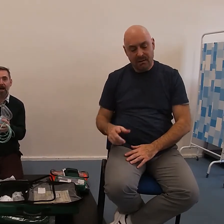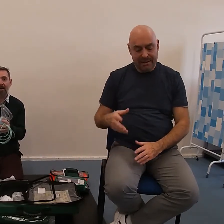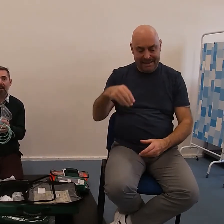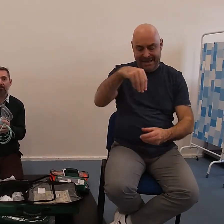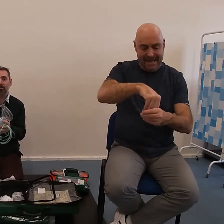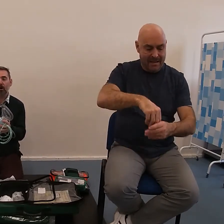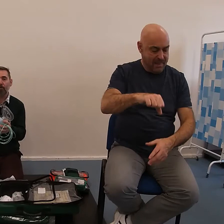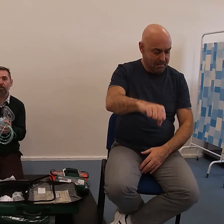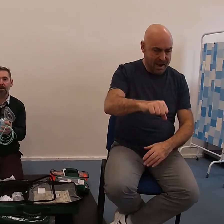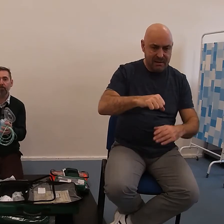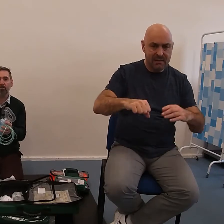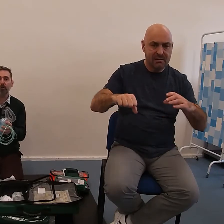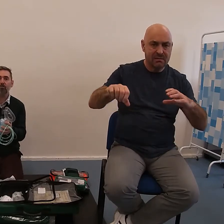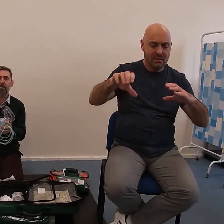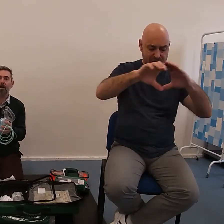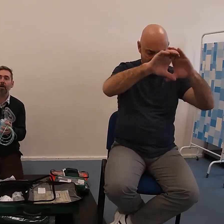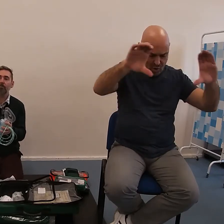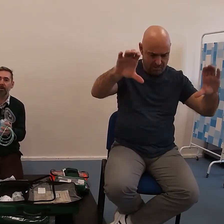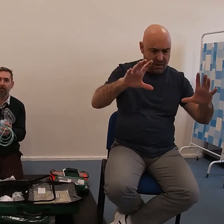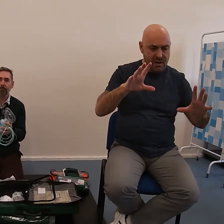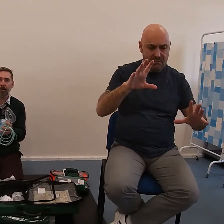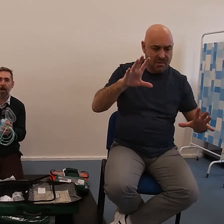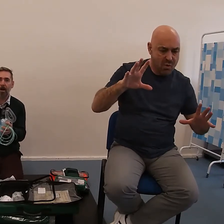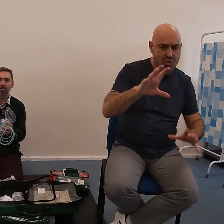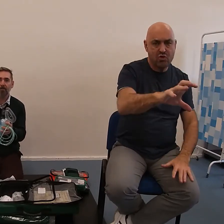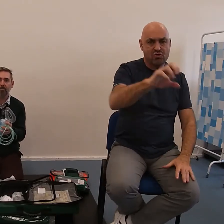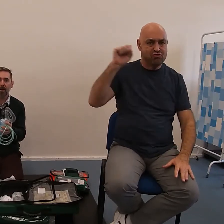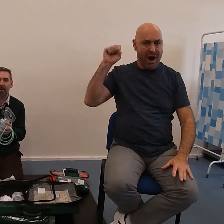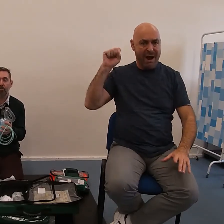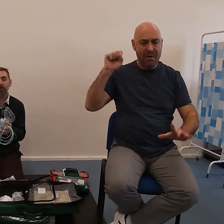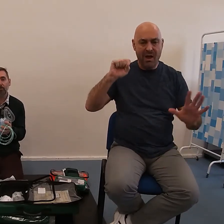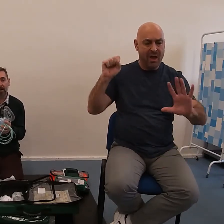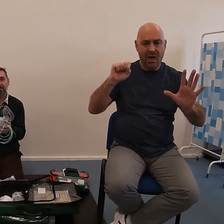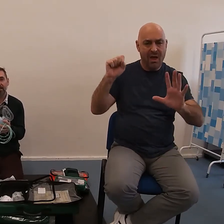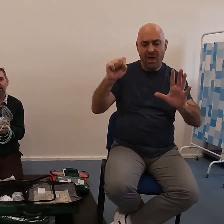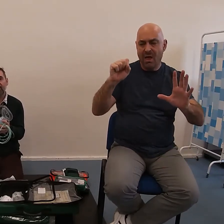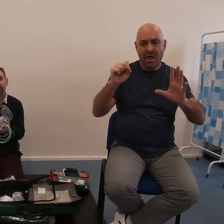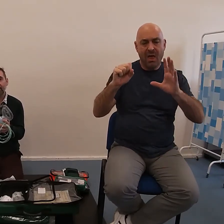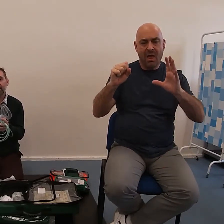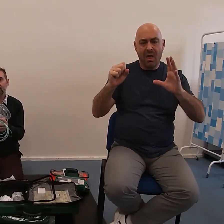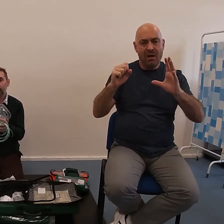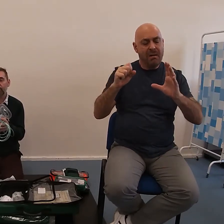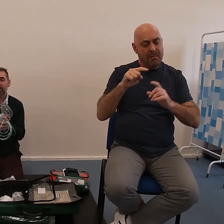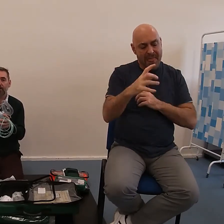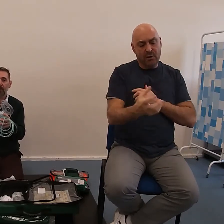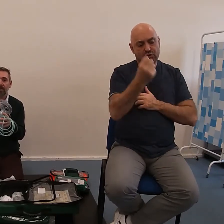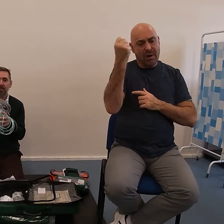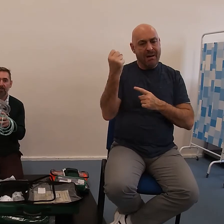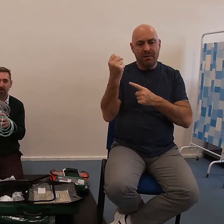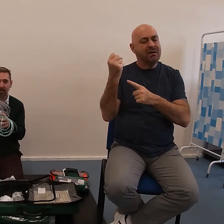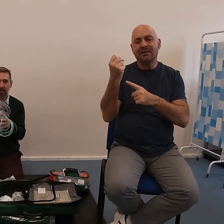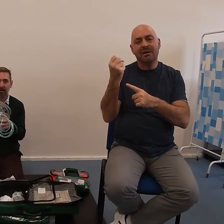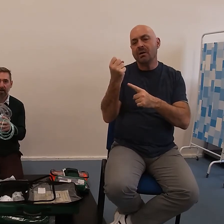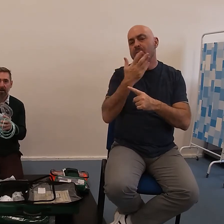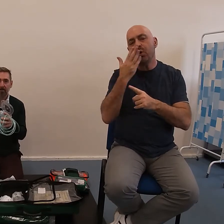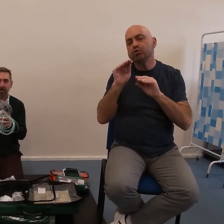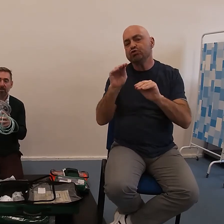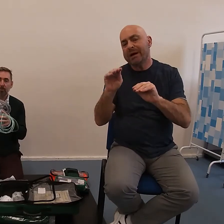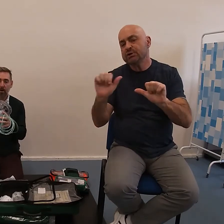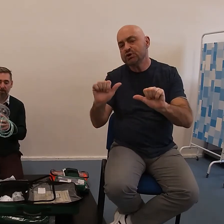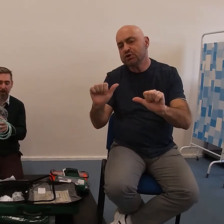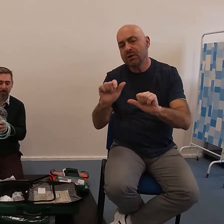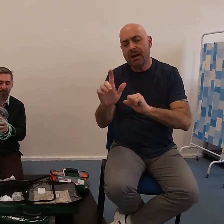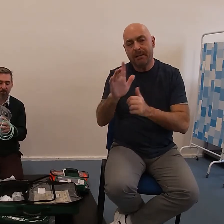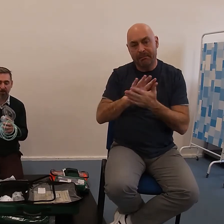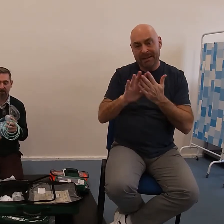in the bag at the top, people used to grab it and open it, and they were basically grabbing a piece of equipment they weren't necessarily trained in. So this